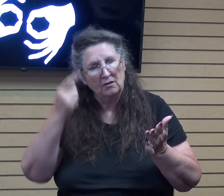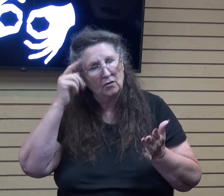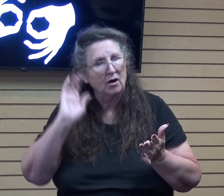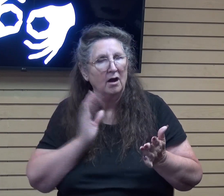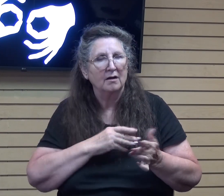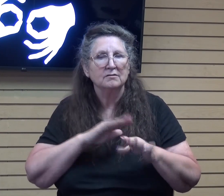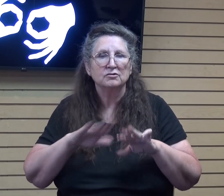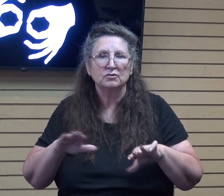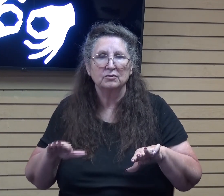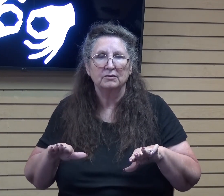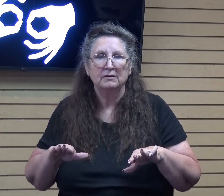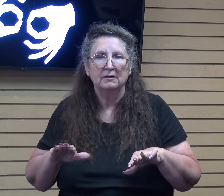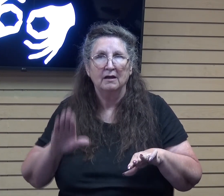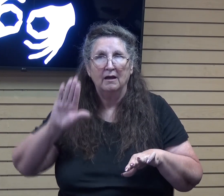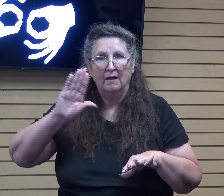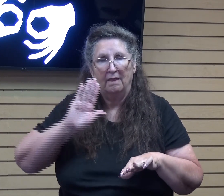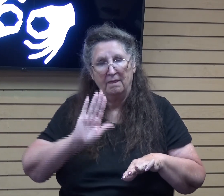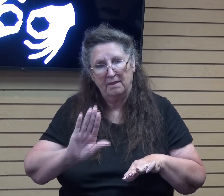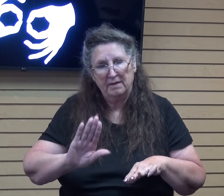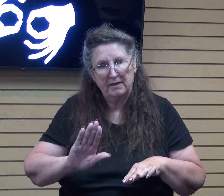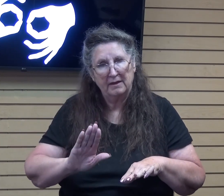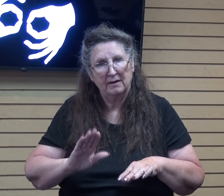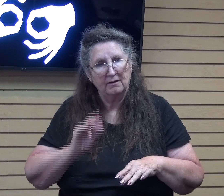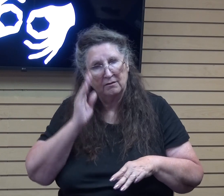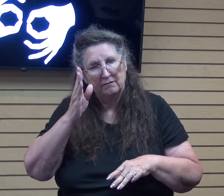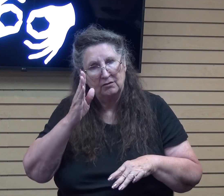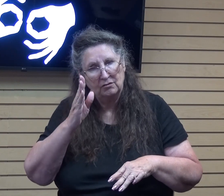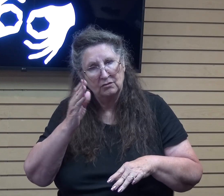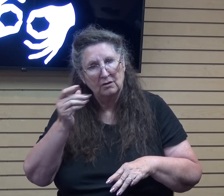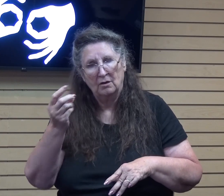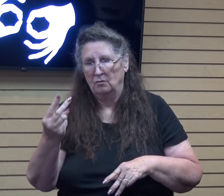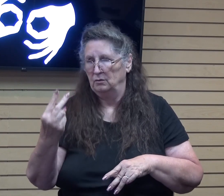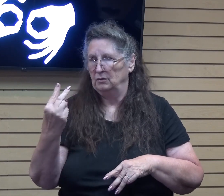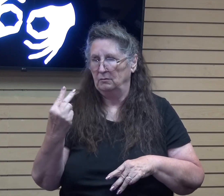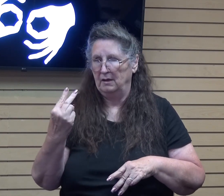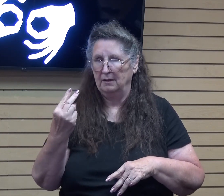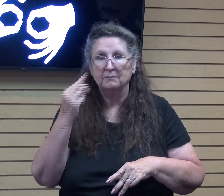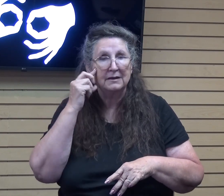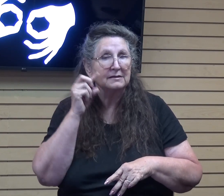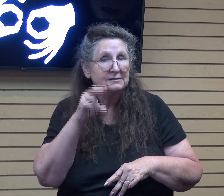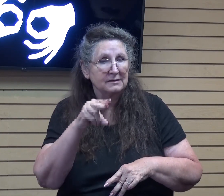as it is their future they're going to reflect on when they see you. God bless.